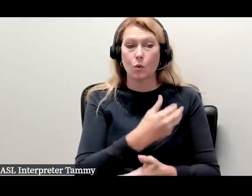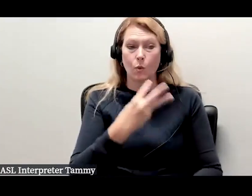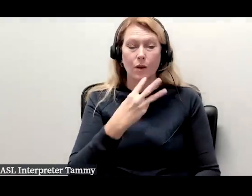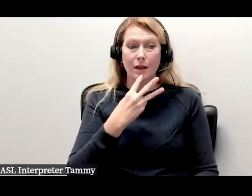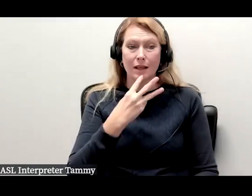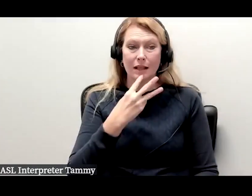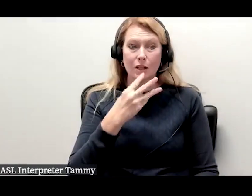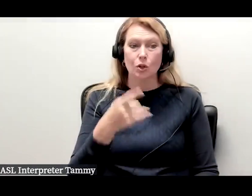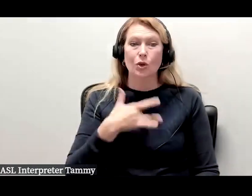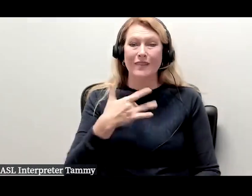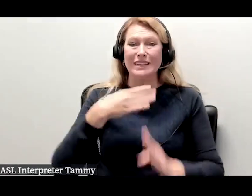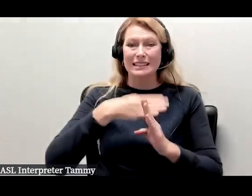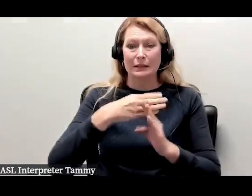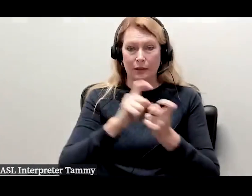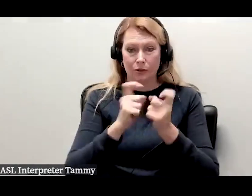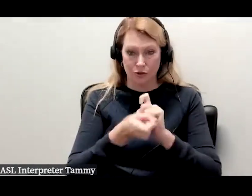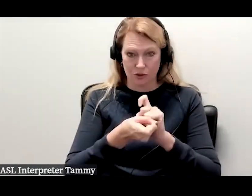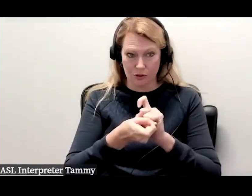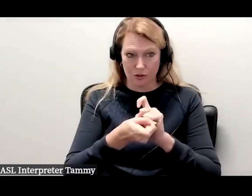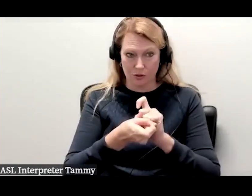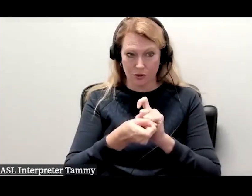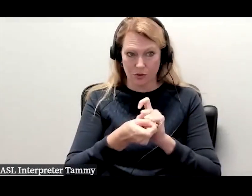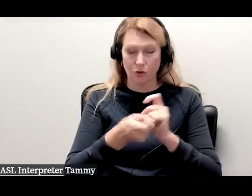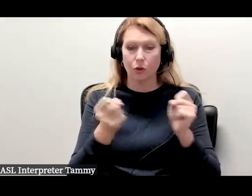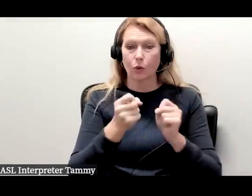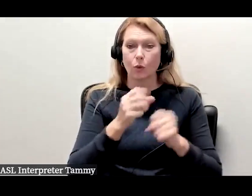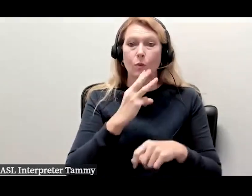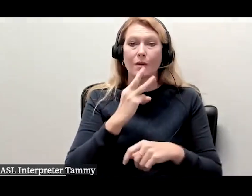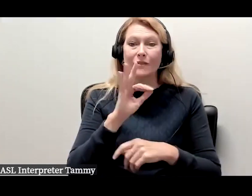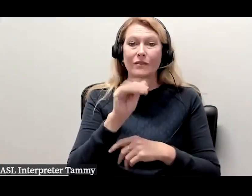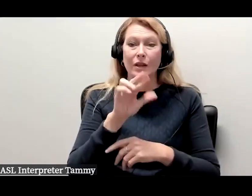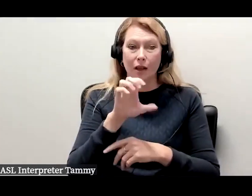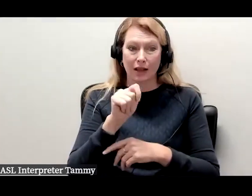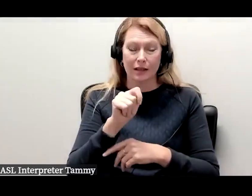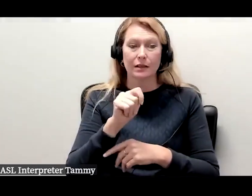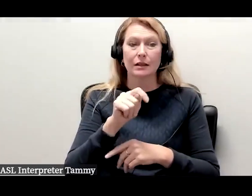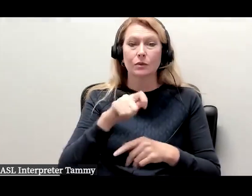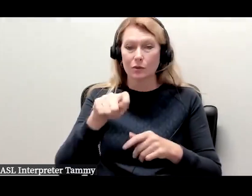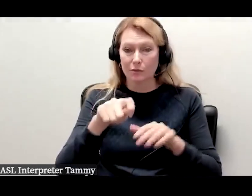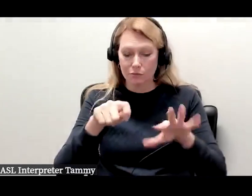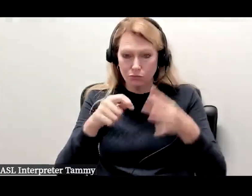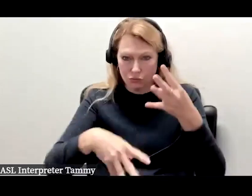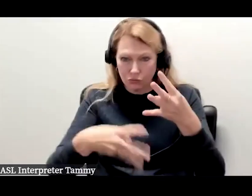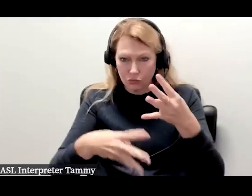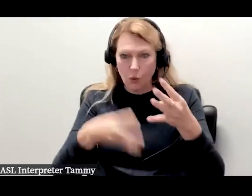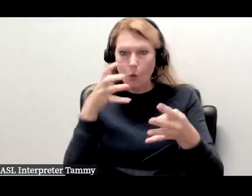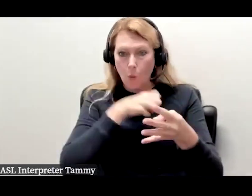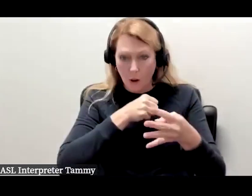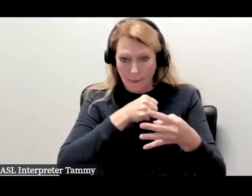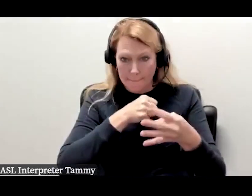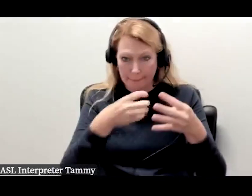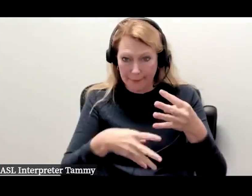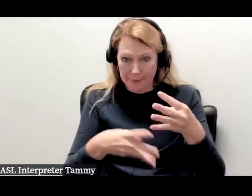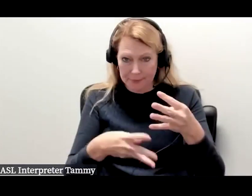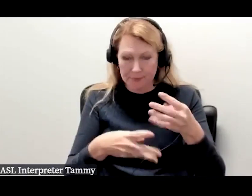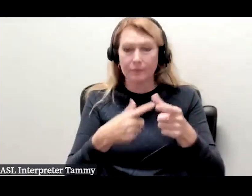you feel that temperature change on the cold water faucet. So, it often kind of starts out kind of warm. And once that new